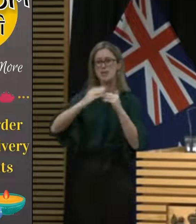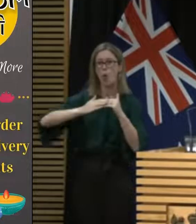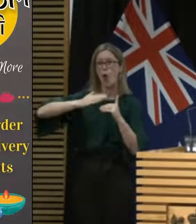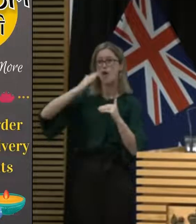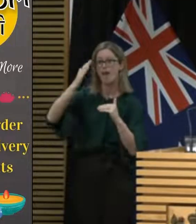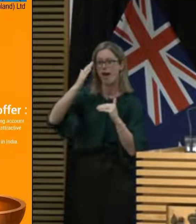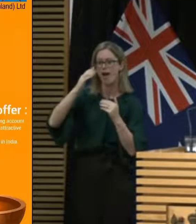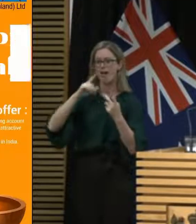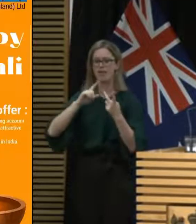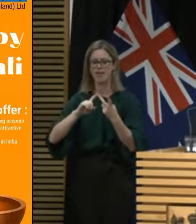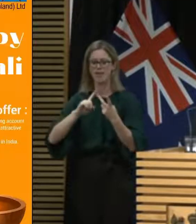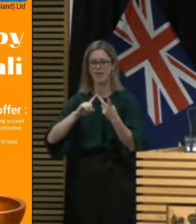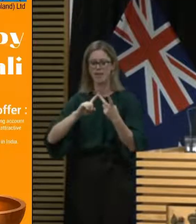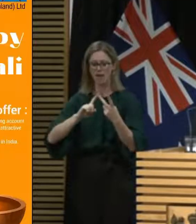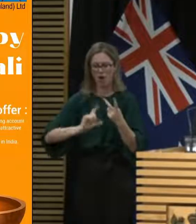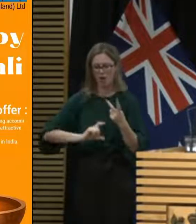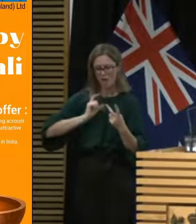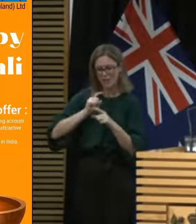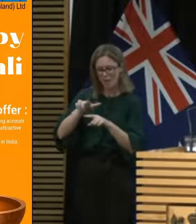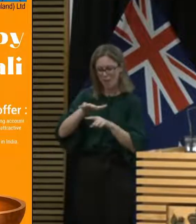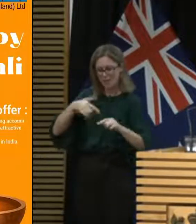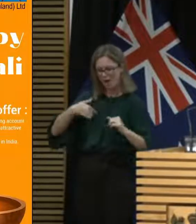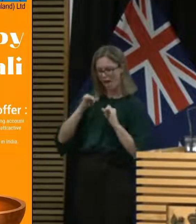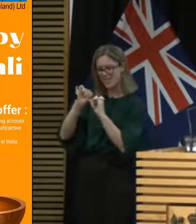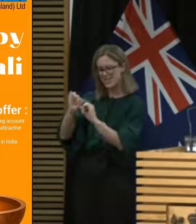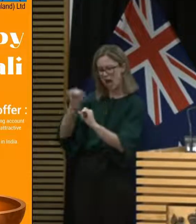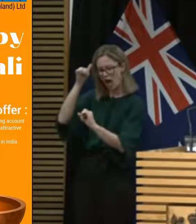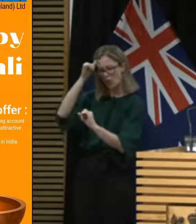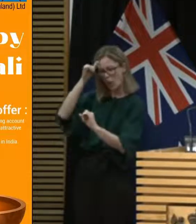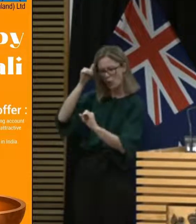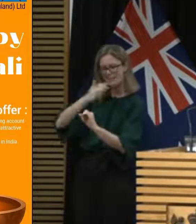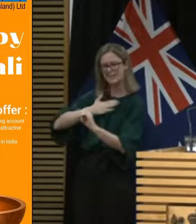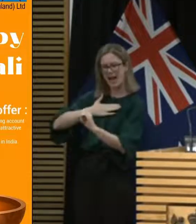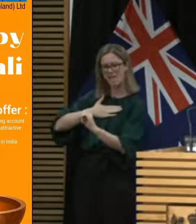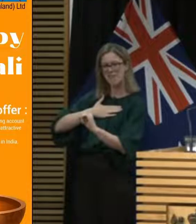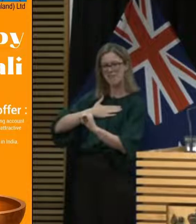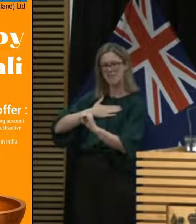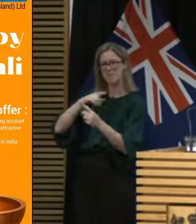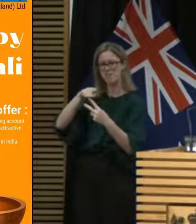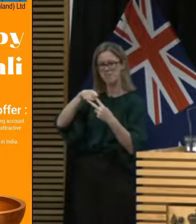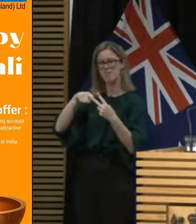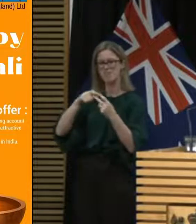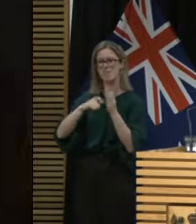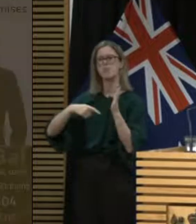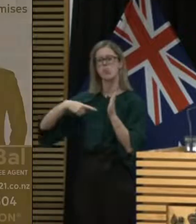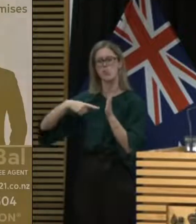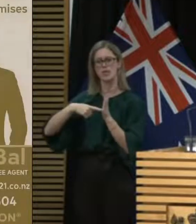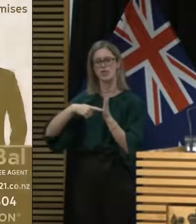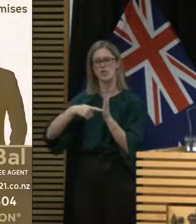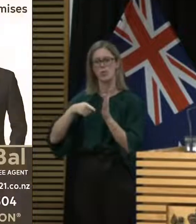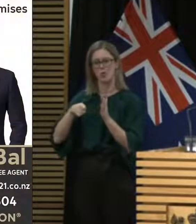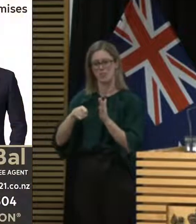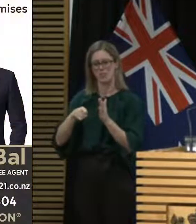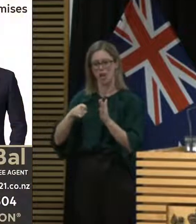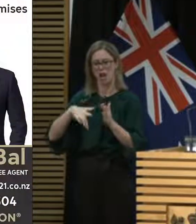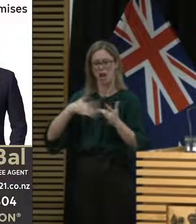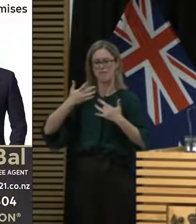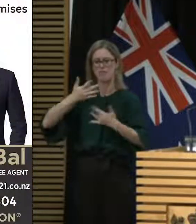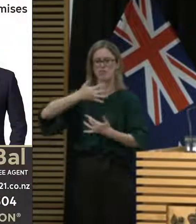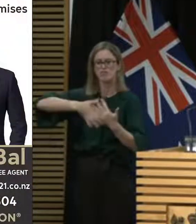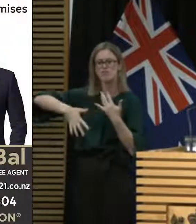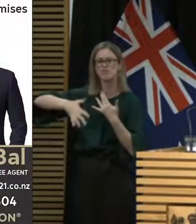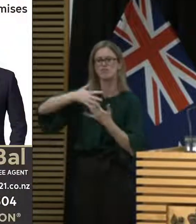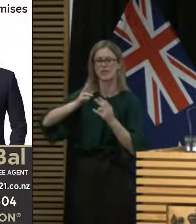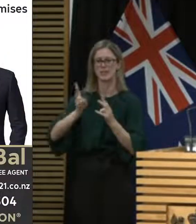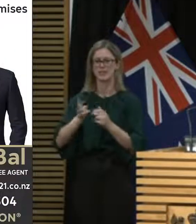and confidence about the places that we can go under the COVID protection framework is critical to making that possible. That's why,